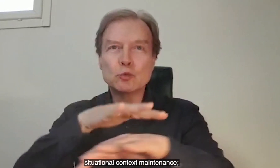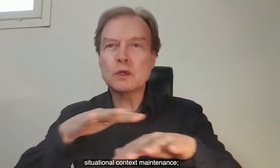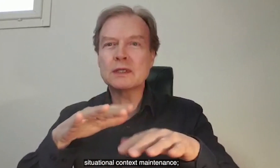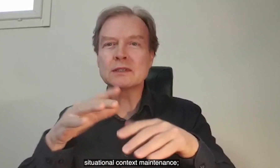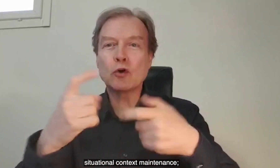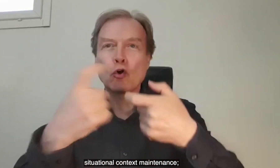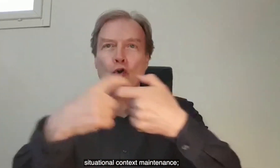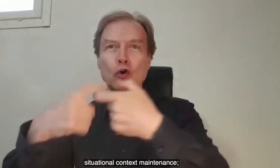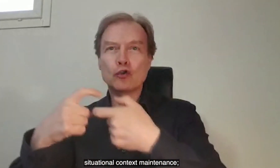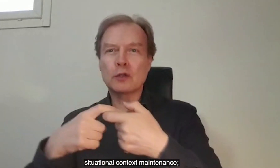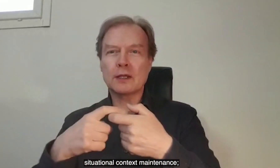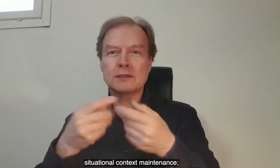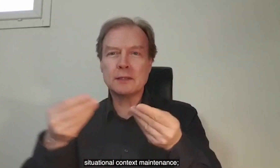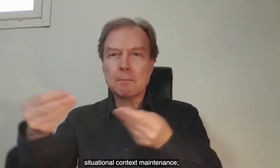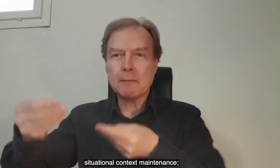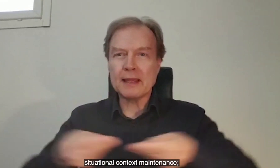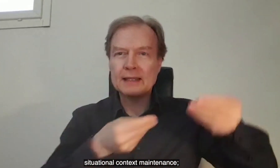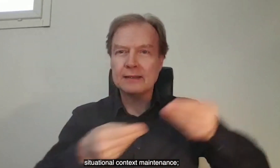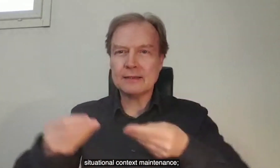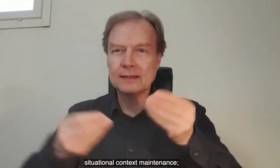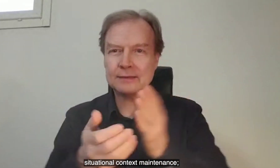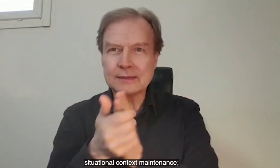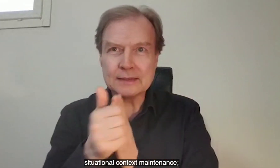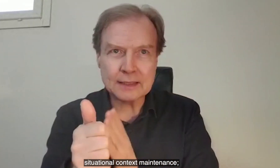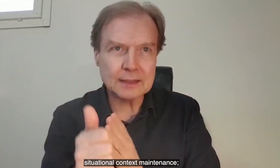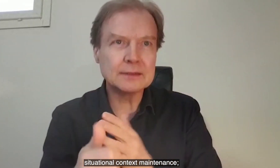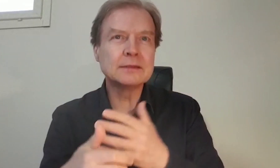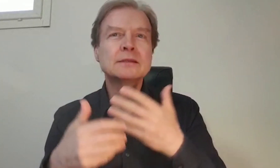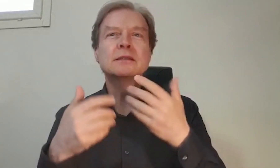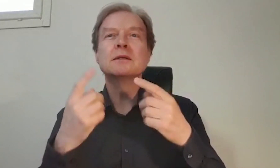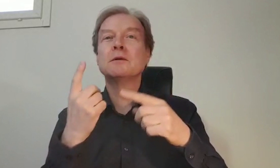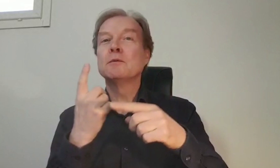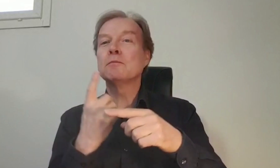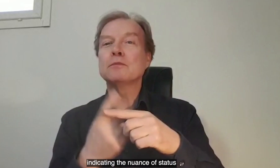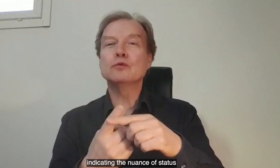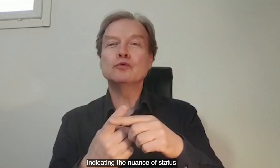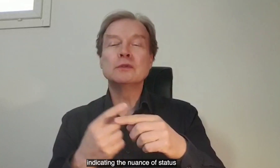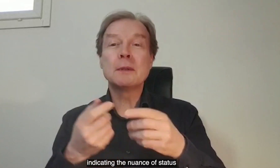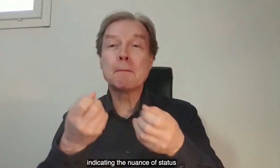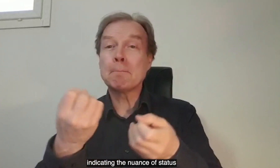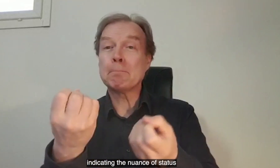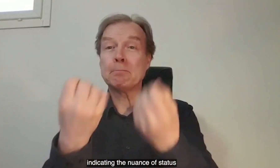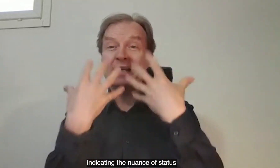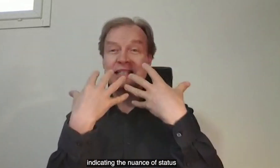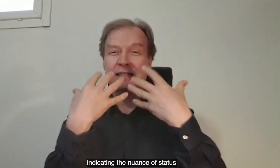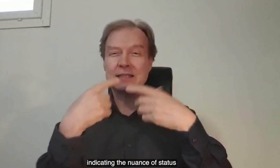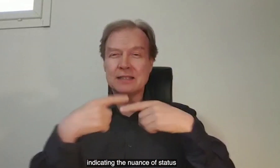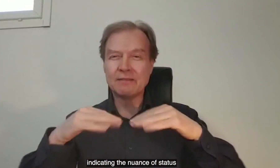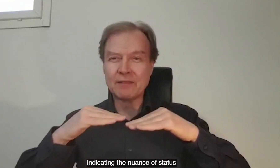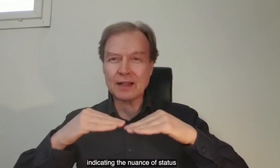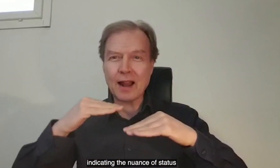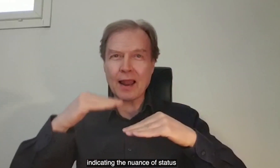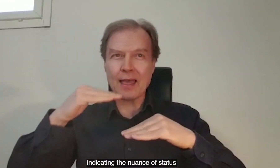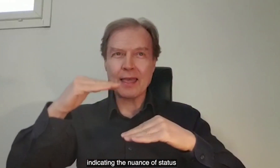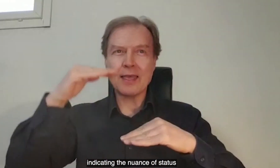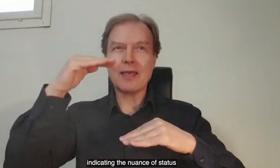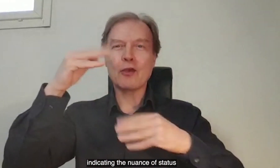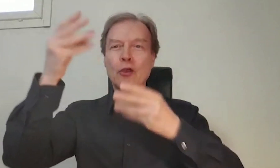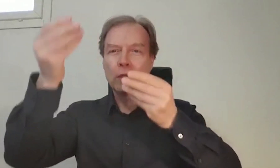of, adapting to any meeting intuitively, situational context maintenance, indicating the nuance of status